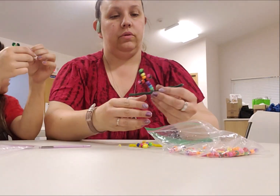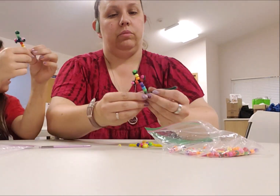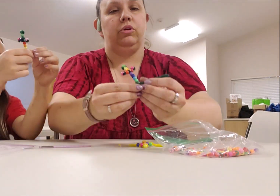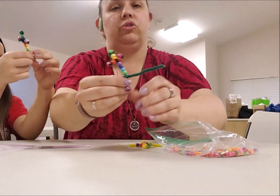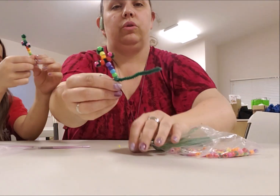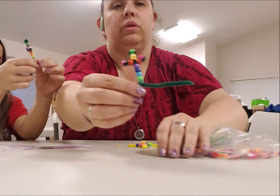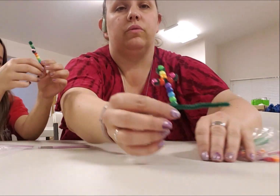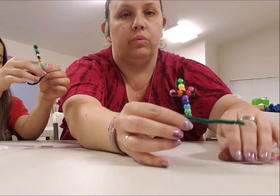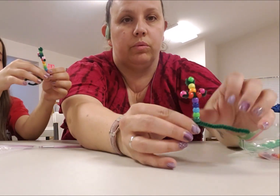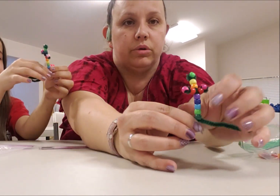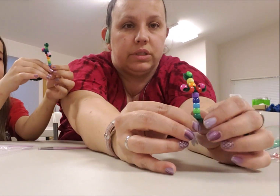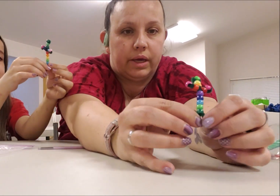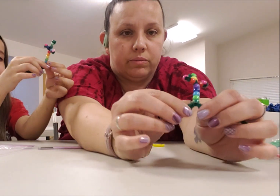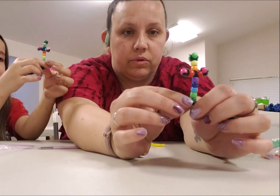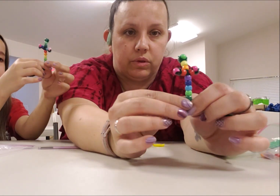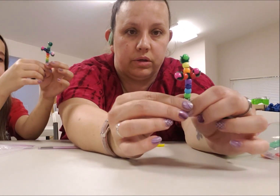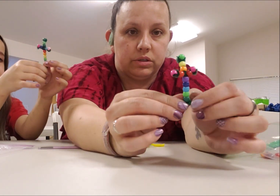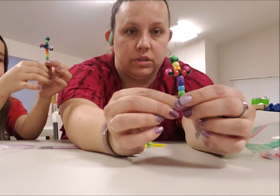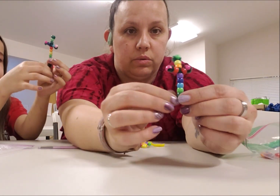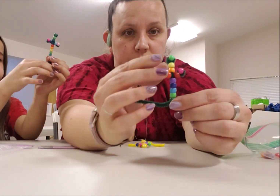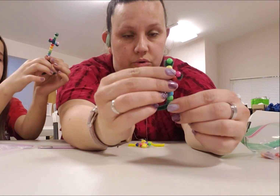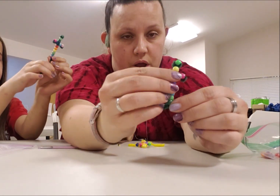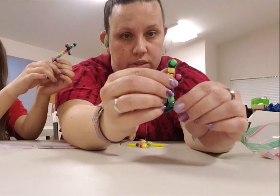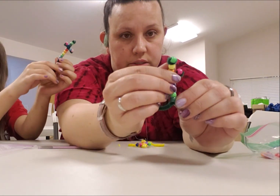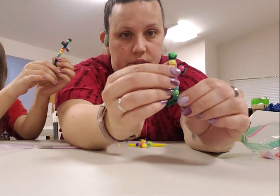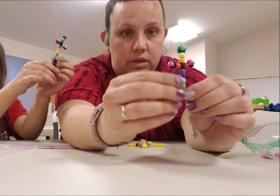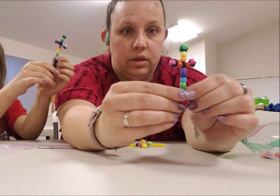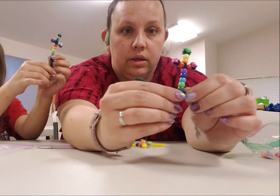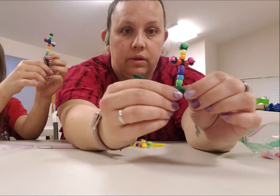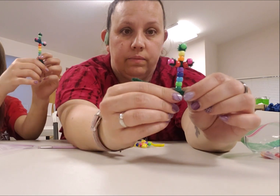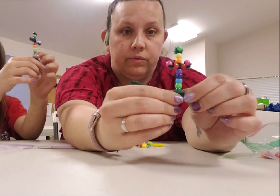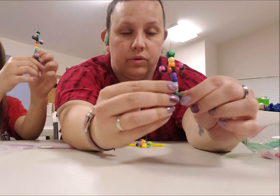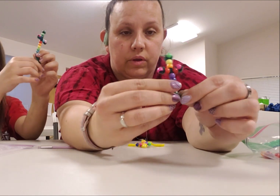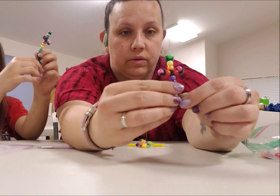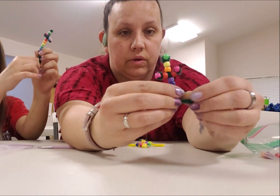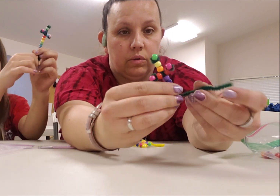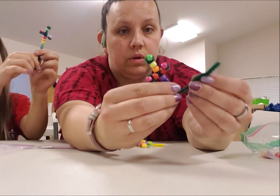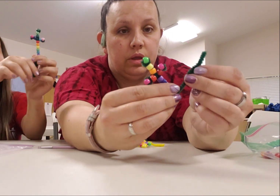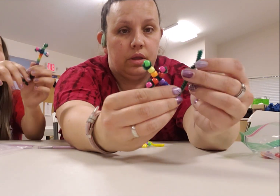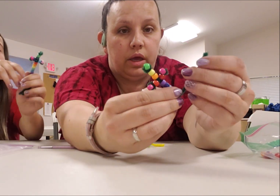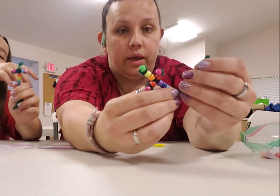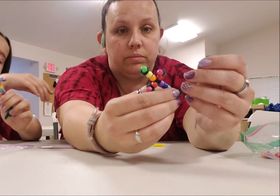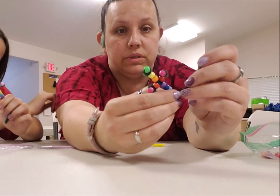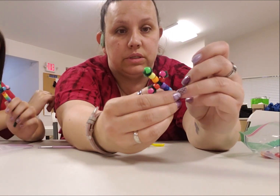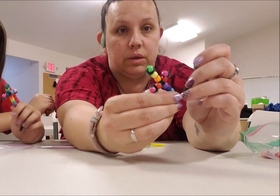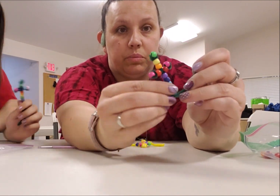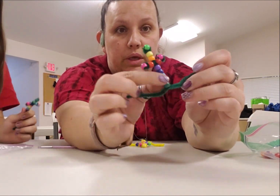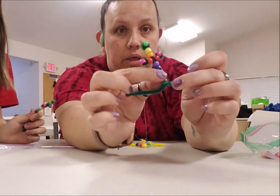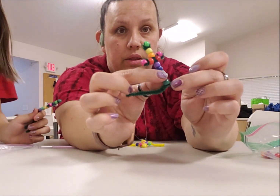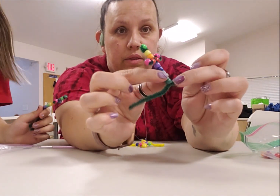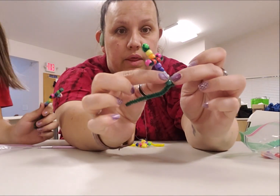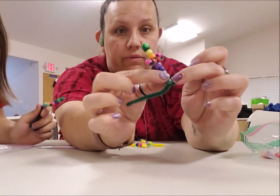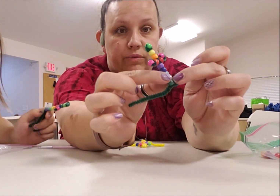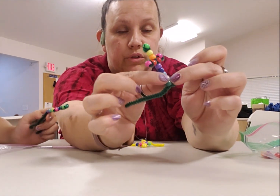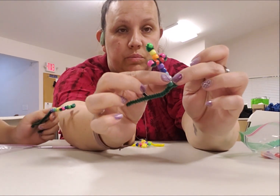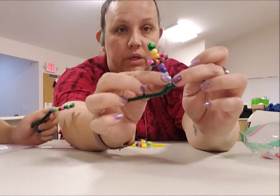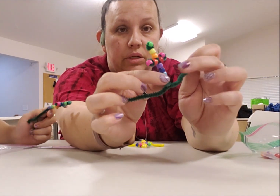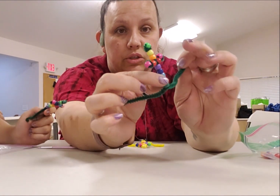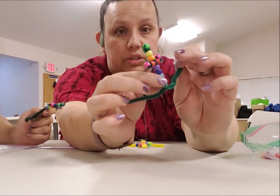let me show you this one more time. So there's Noah's cross, just like so. I'm skipping that first bead, just like I